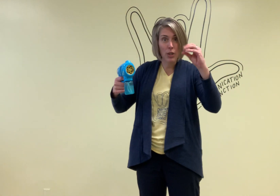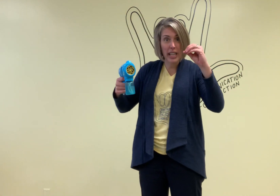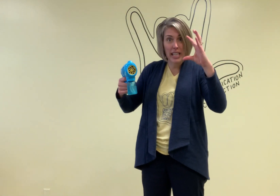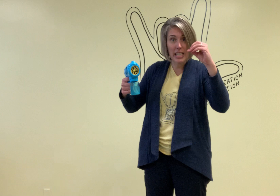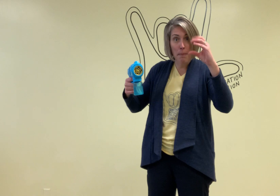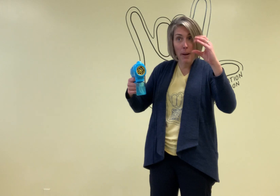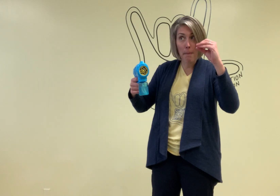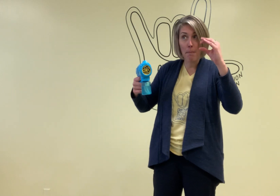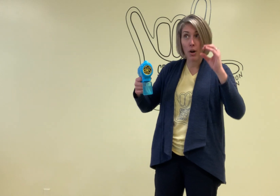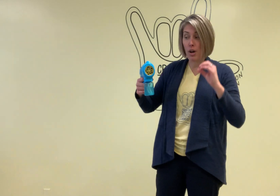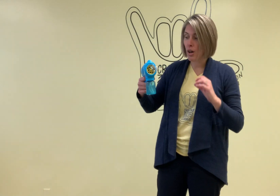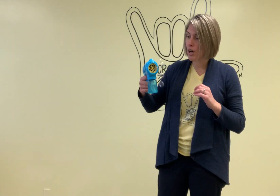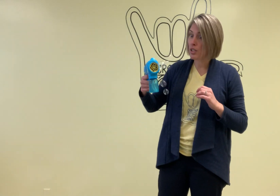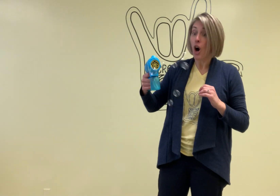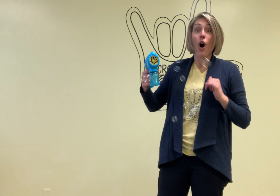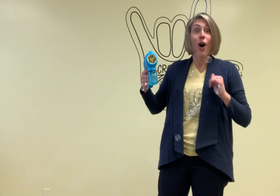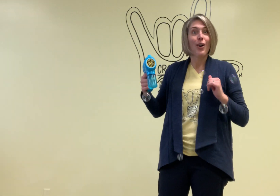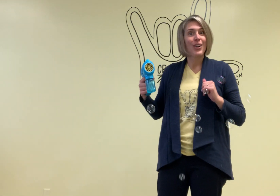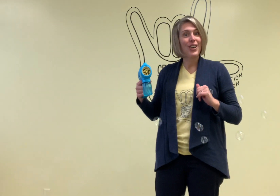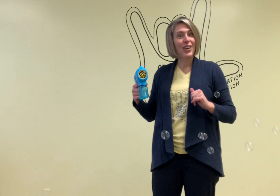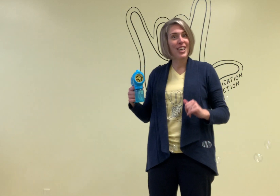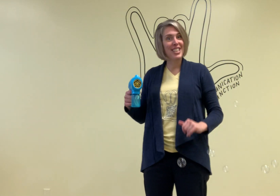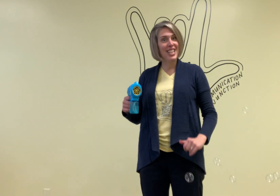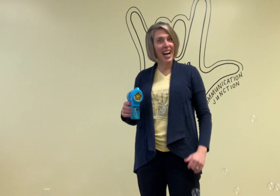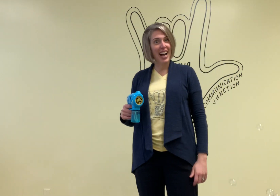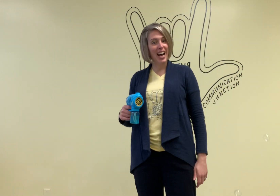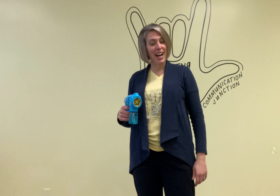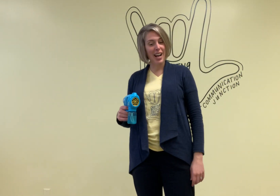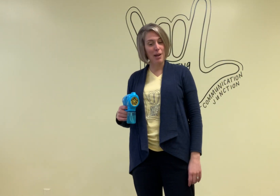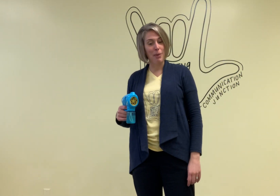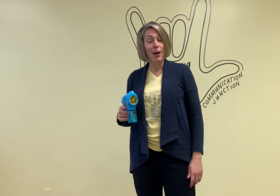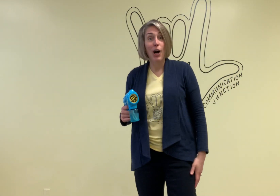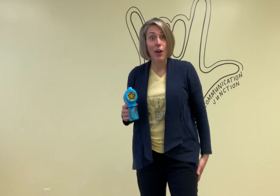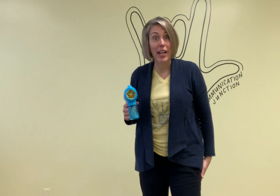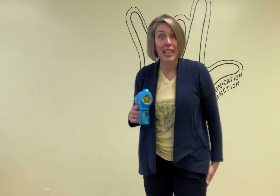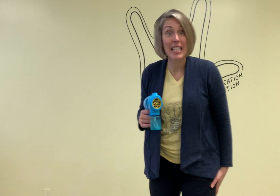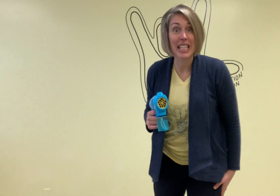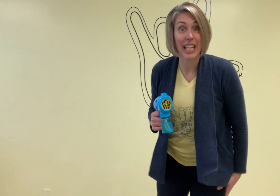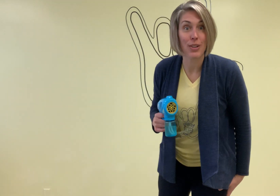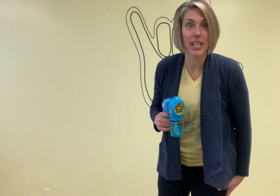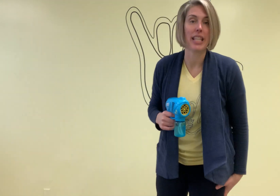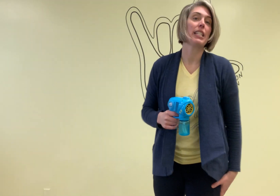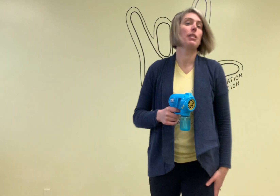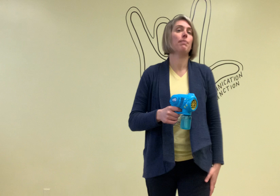again? Say bubbles. Good job. All right, let's sing. It goes like this.